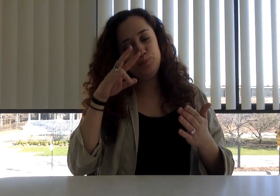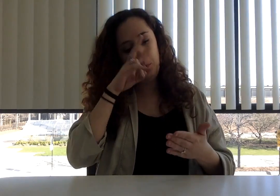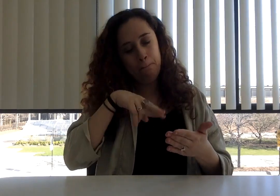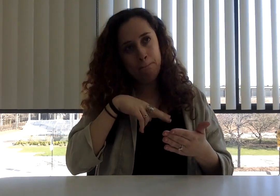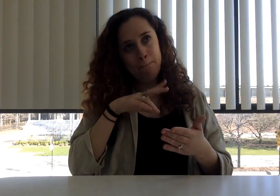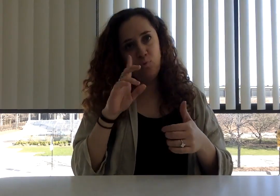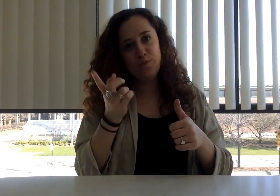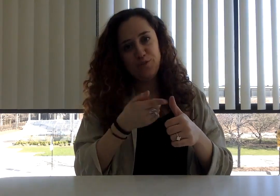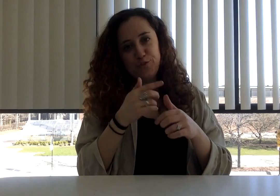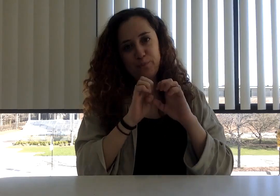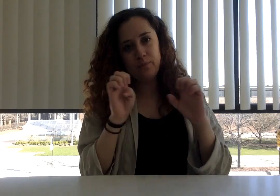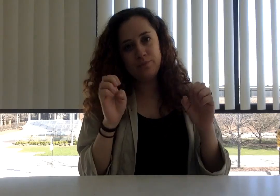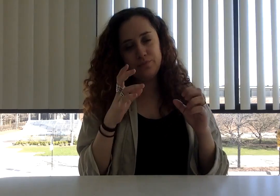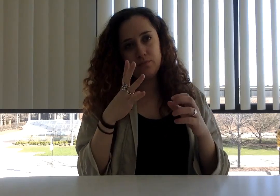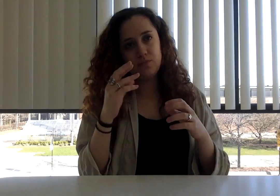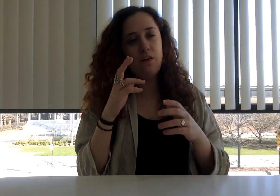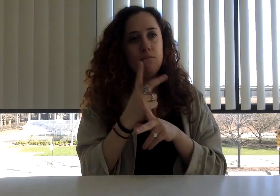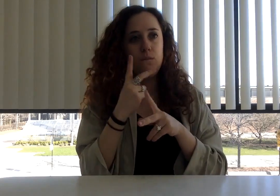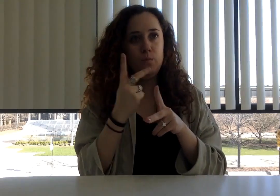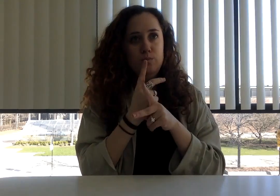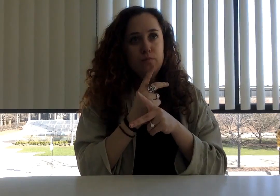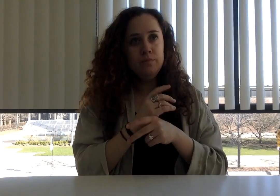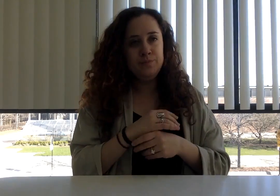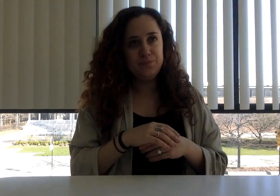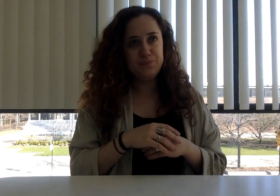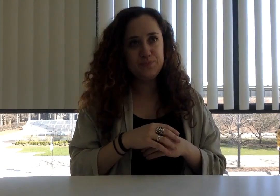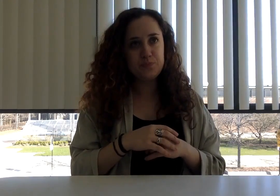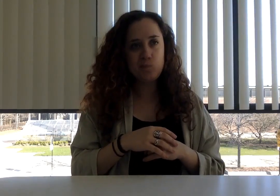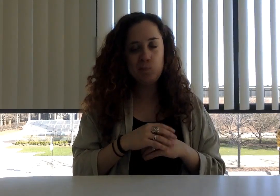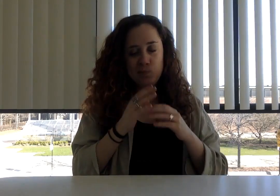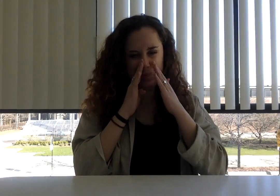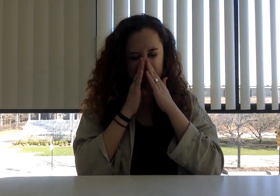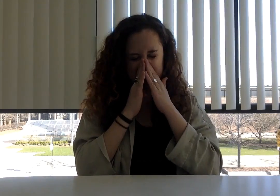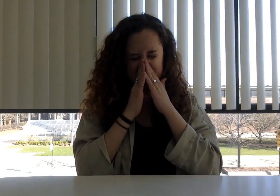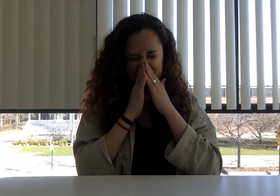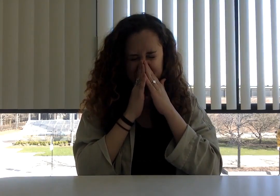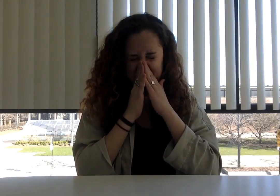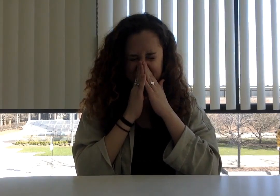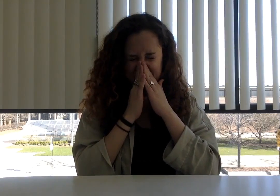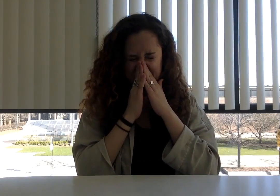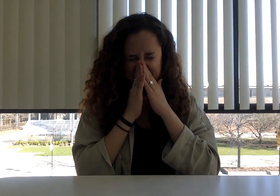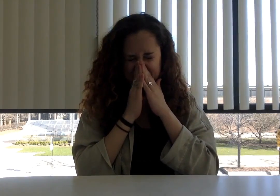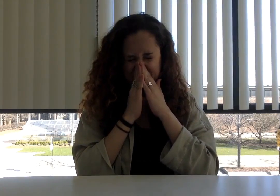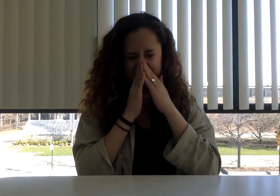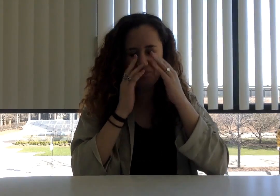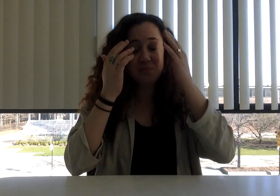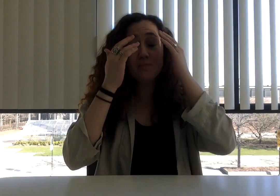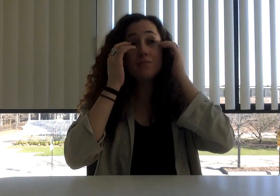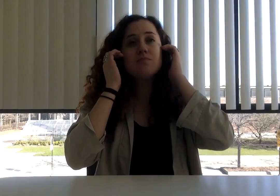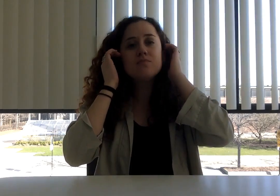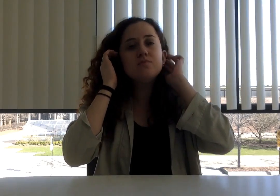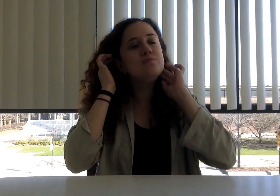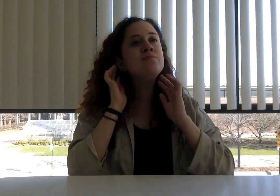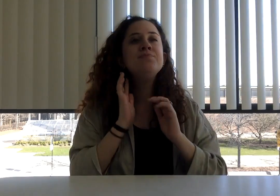A quick check of an equation or two verifies that the answers were